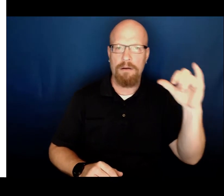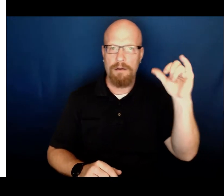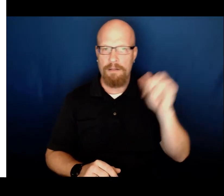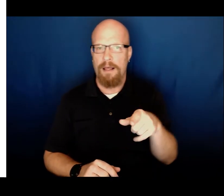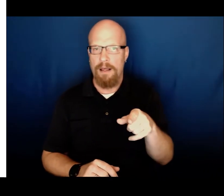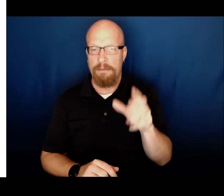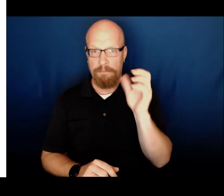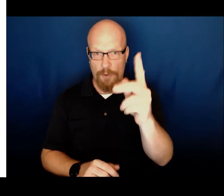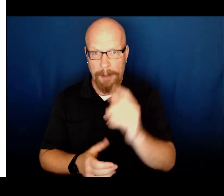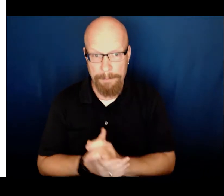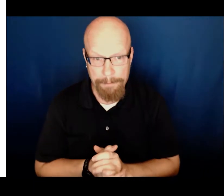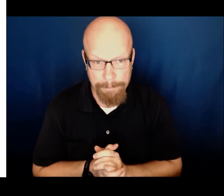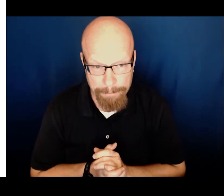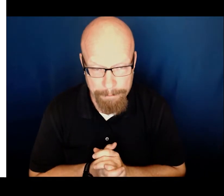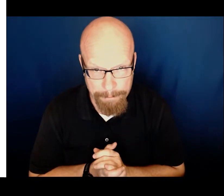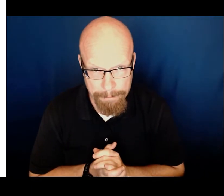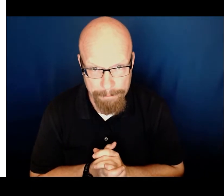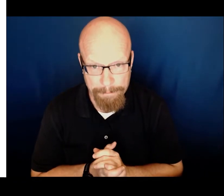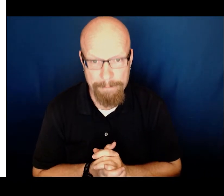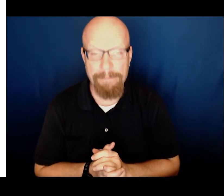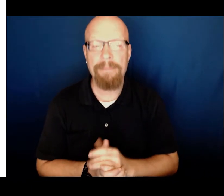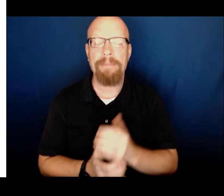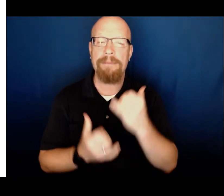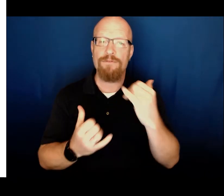0.000081. Okay?